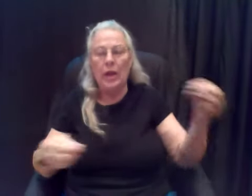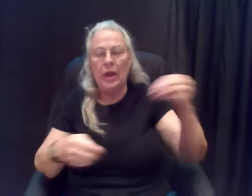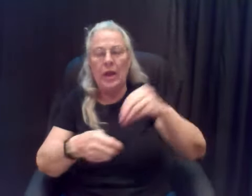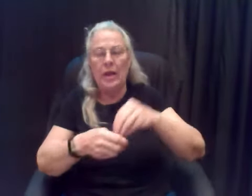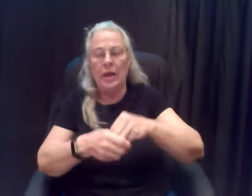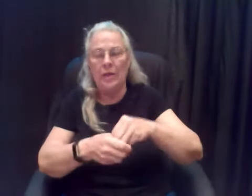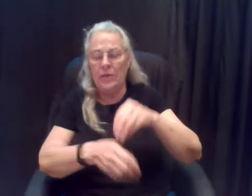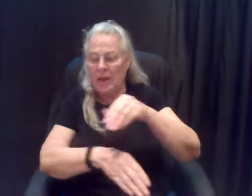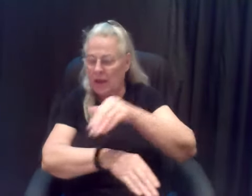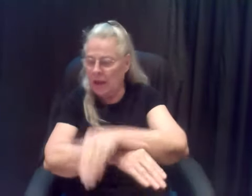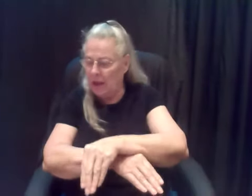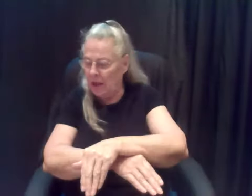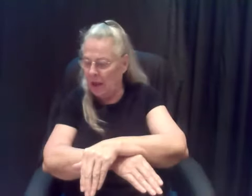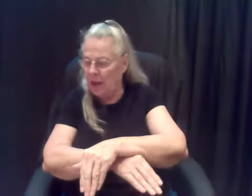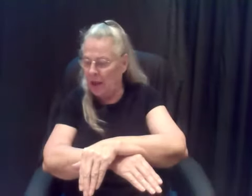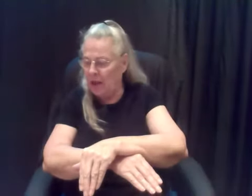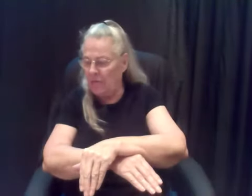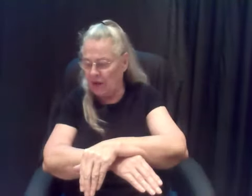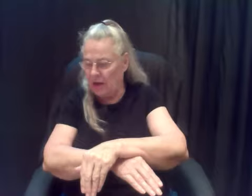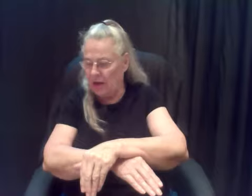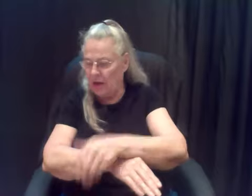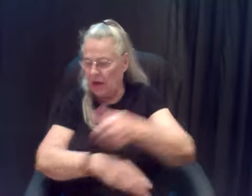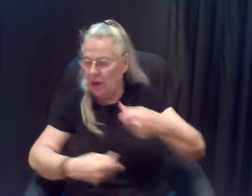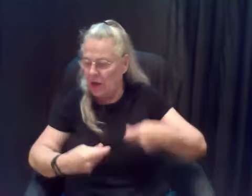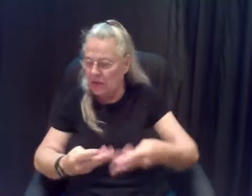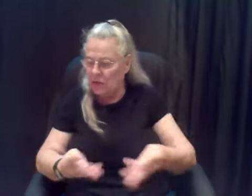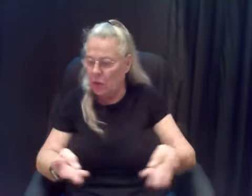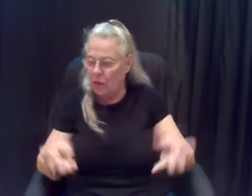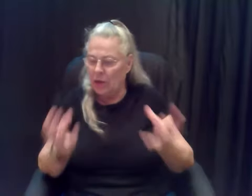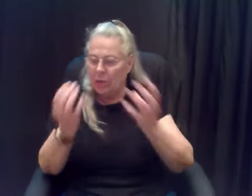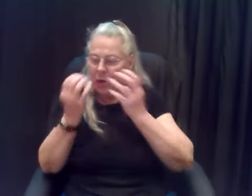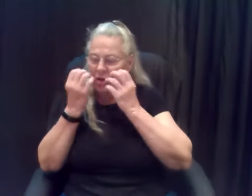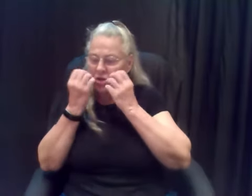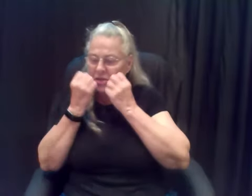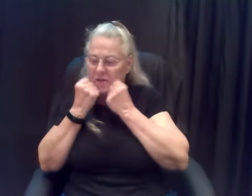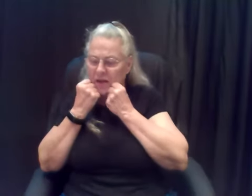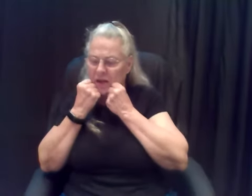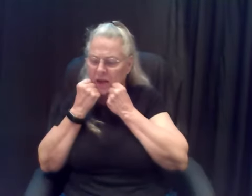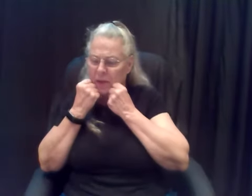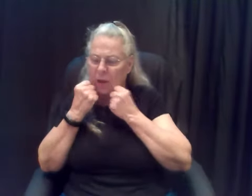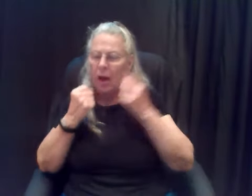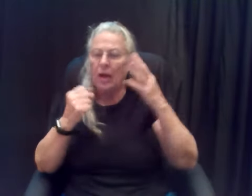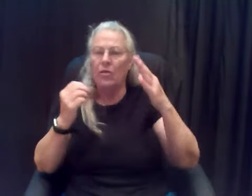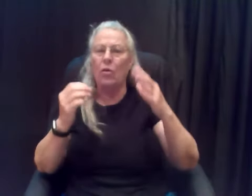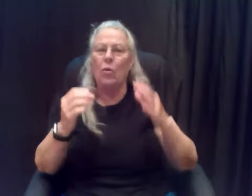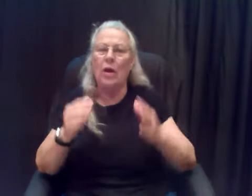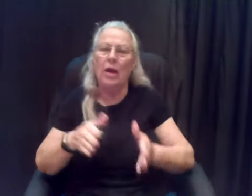sowing in the evening, sowing the precious seed by the way,